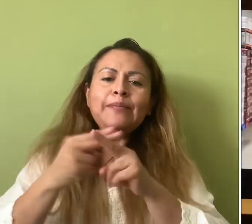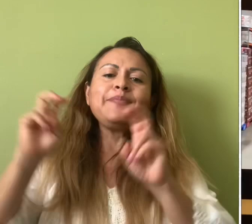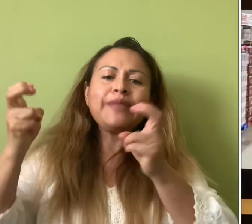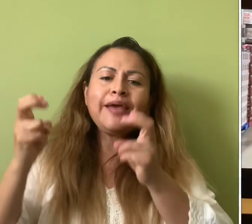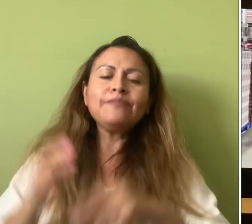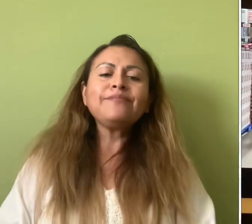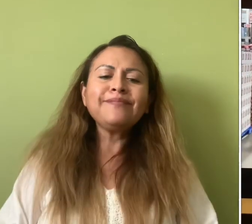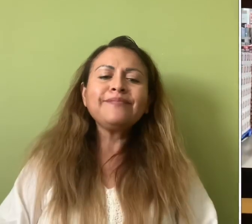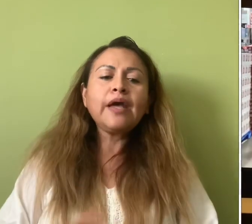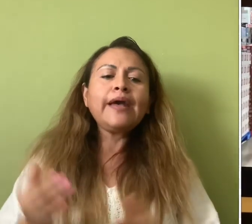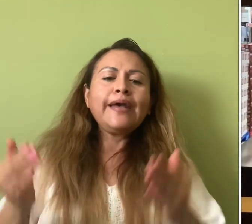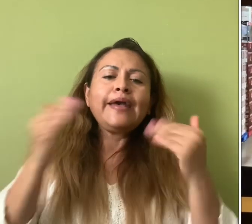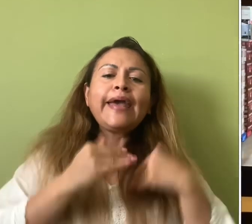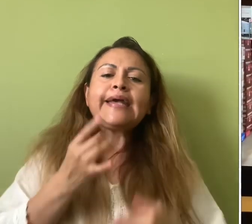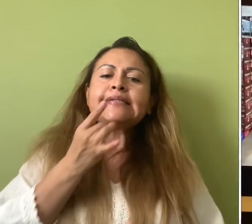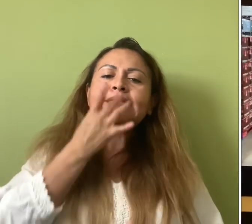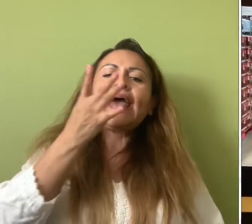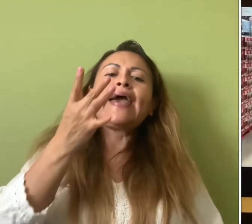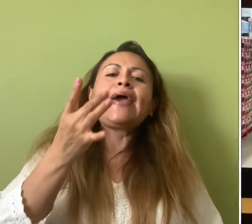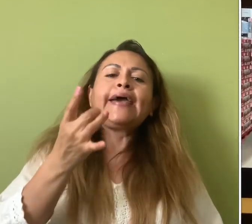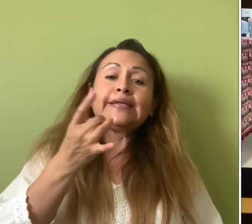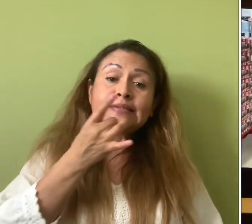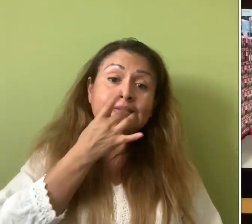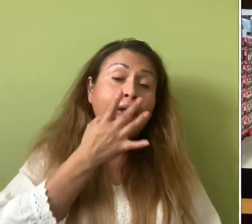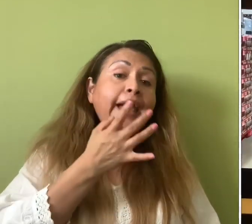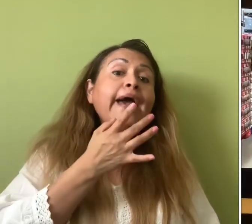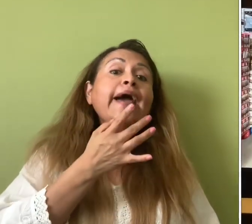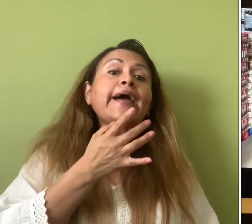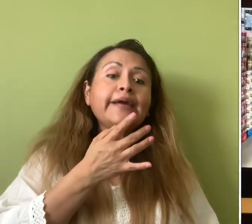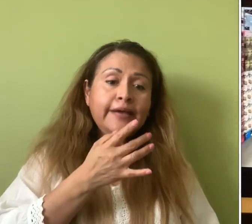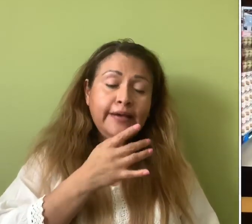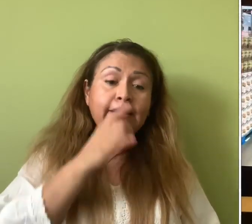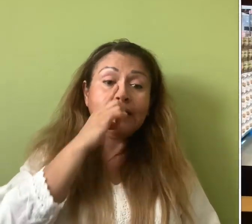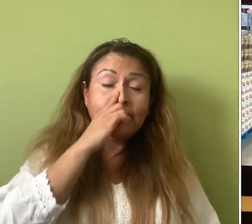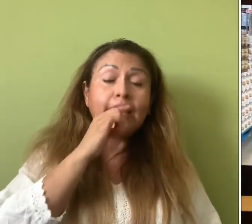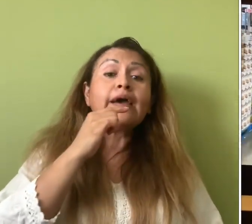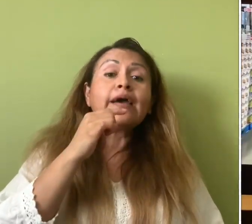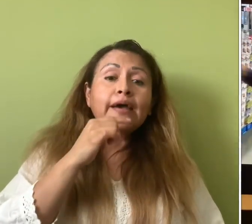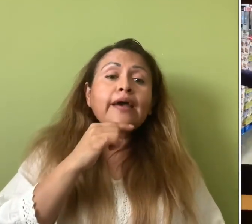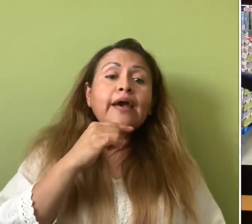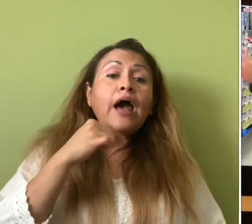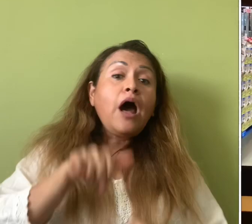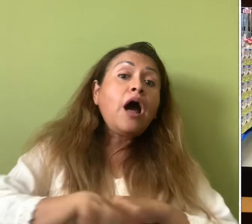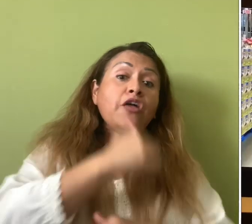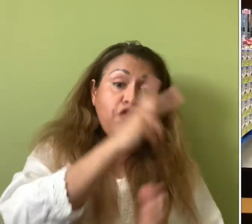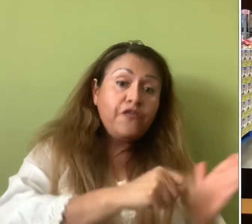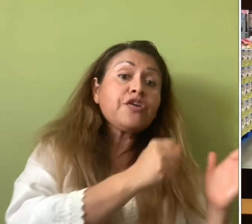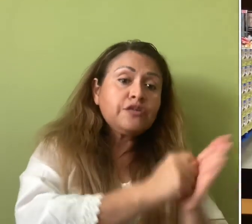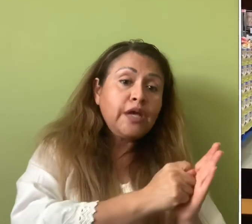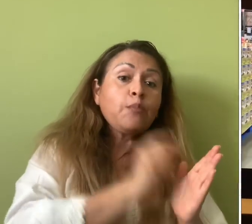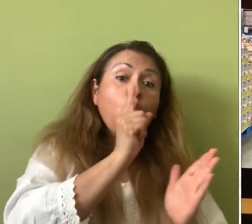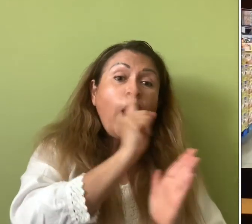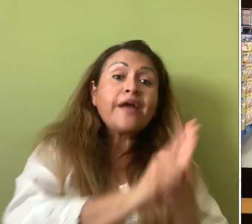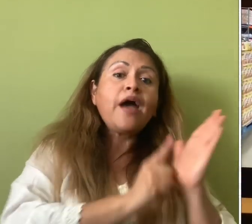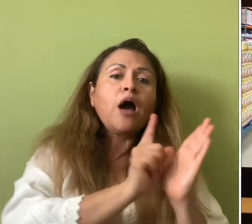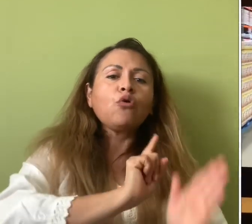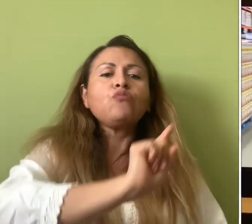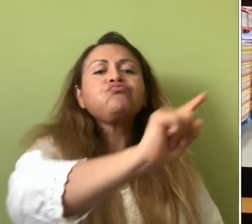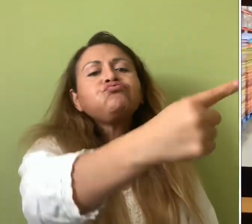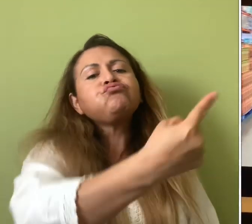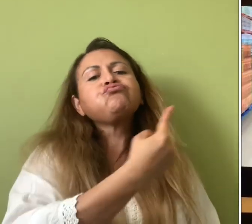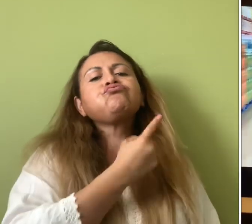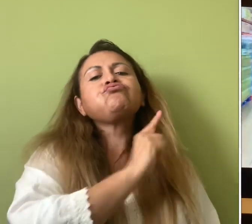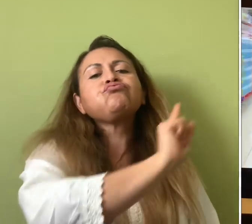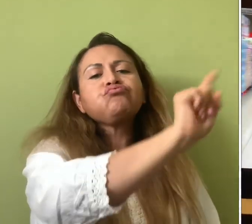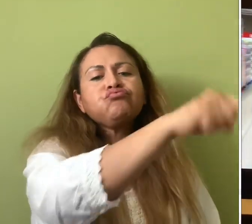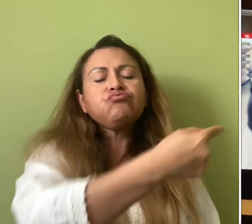these snacks in our snack haul. So when we're done with this video, go check it out. We literally spent an hour going up and down every snack aisle,